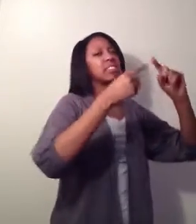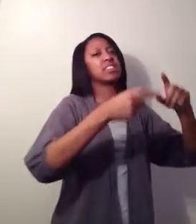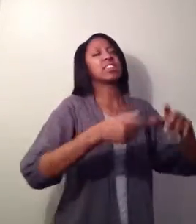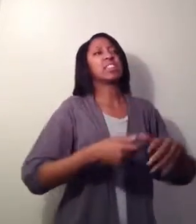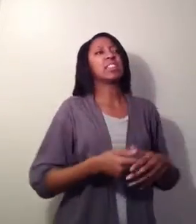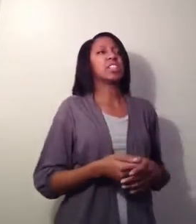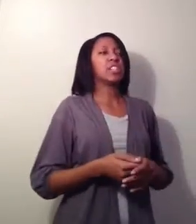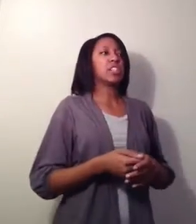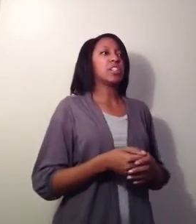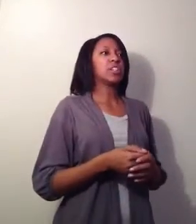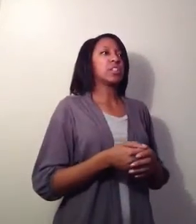23 hours a day.